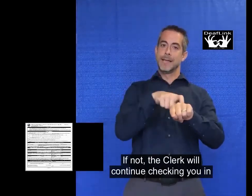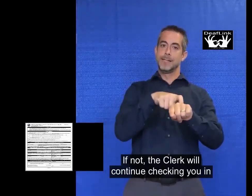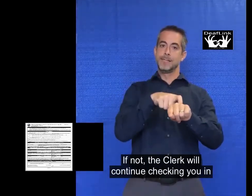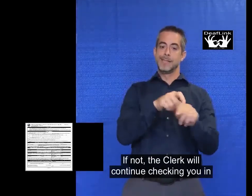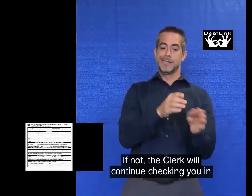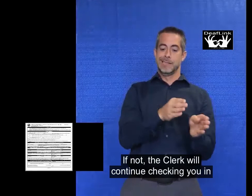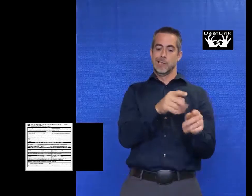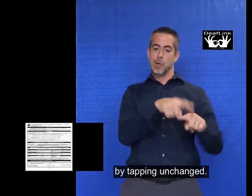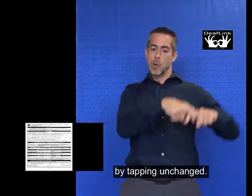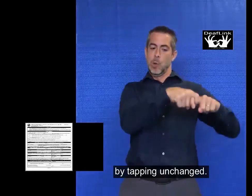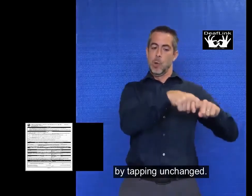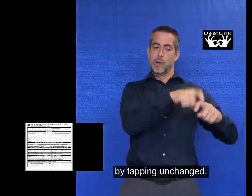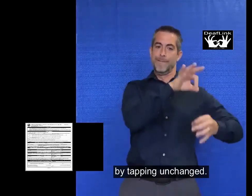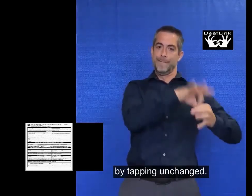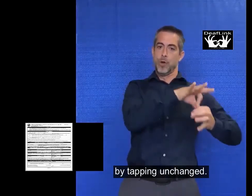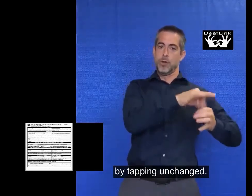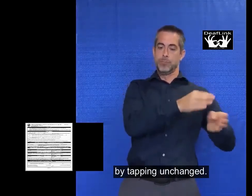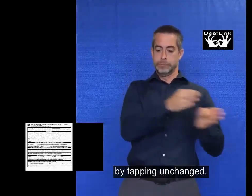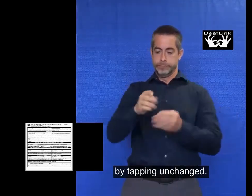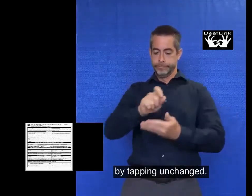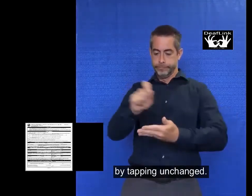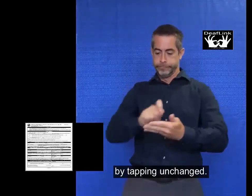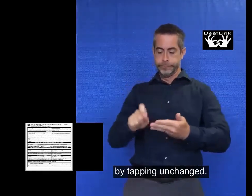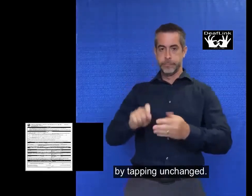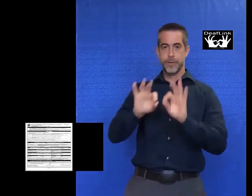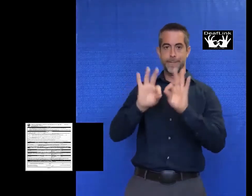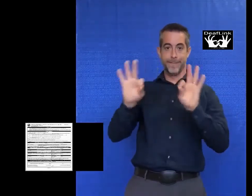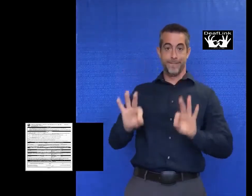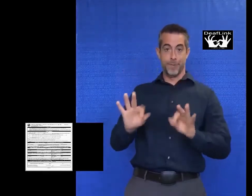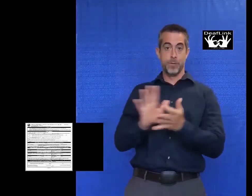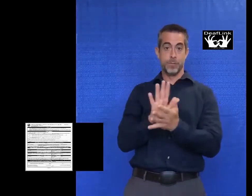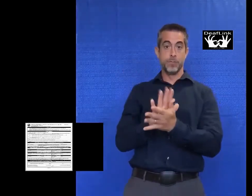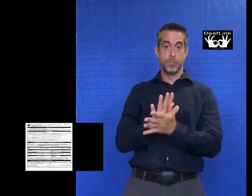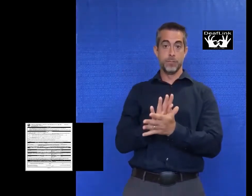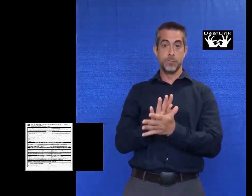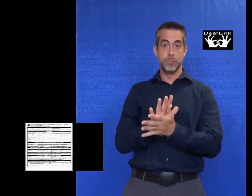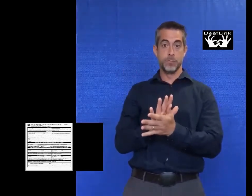will continue checking you in by tapping Unchanged.